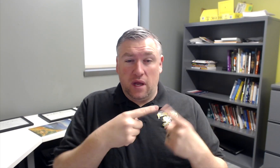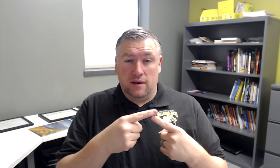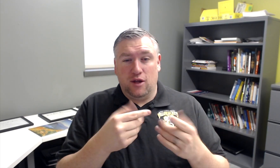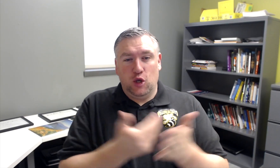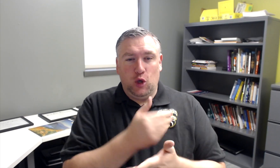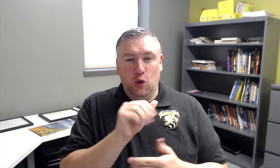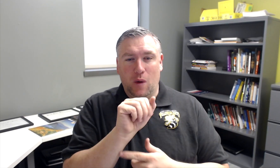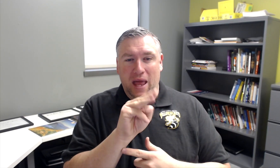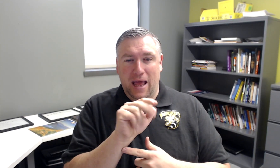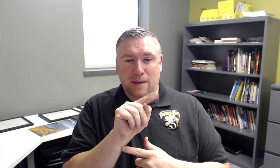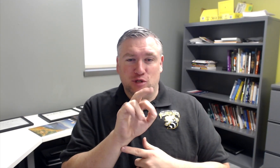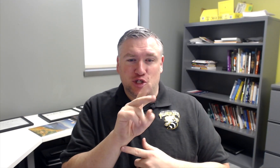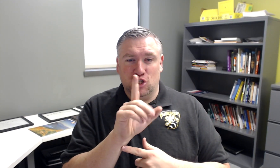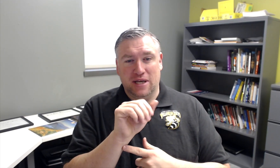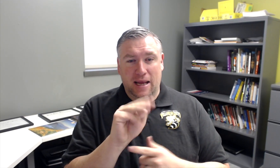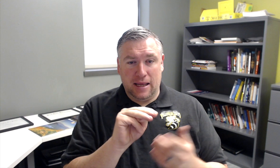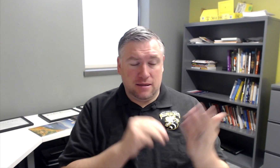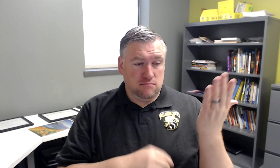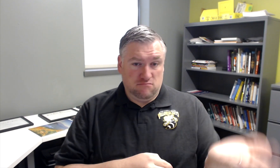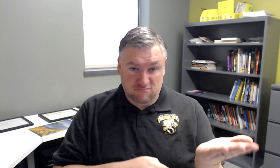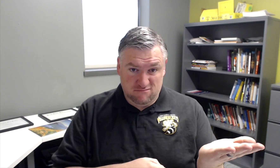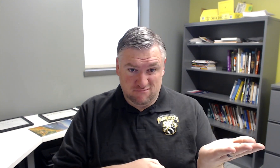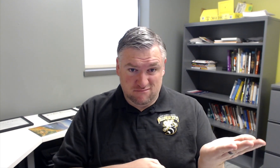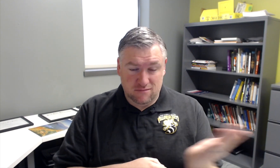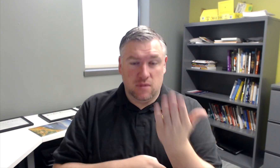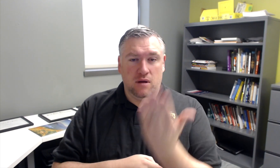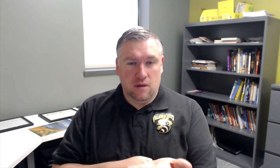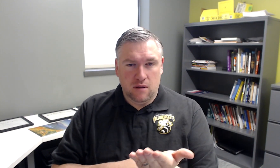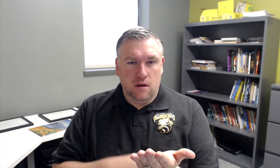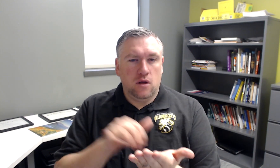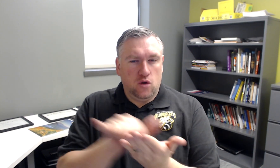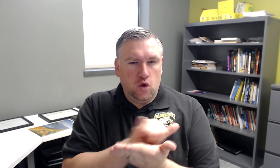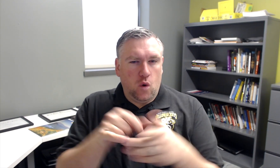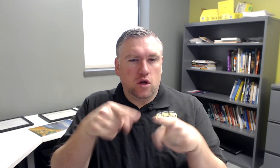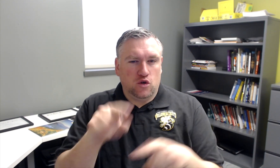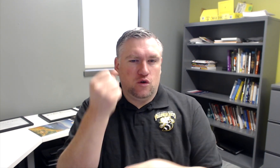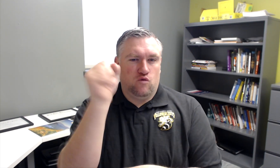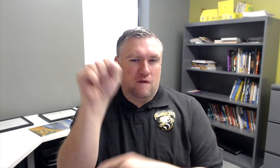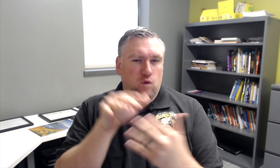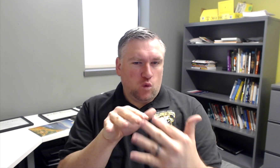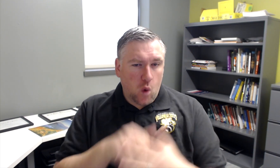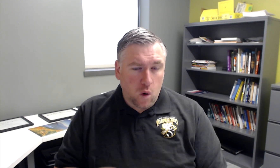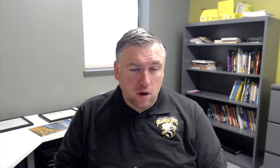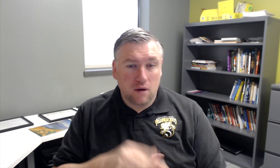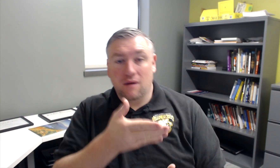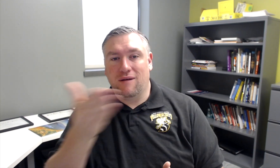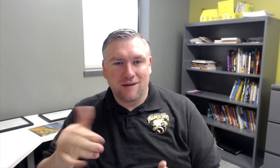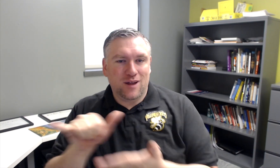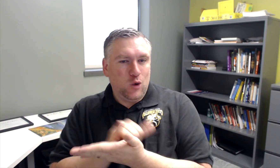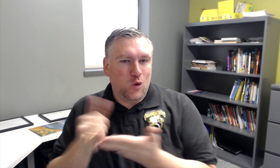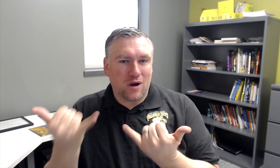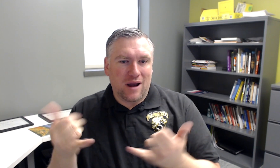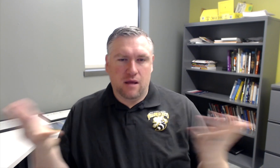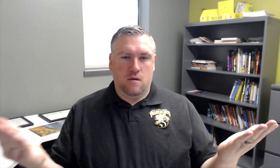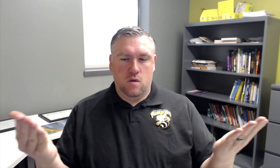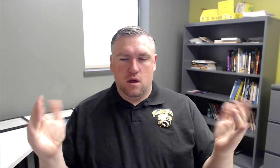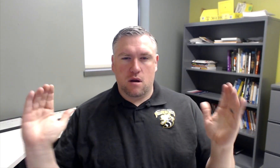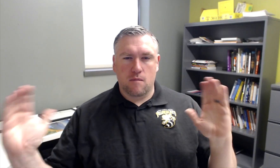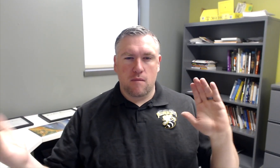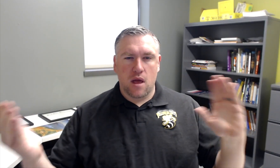maps. When New York was New Amsterdam, New York during the Revolutionary War, and New York